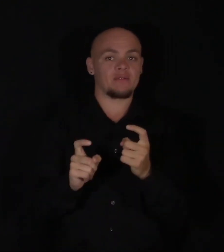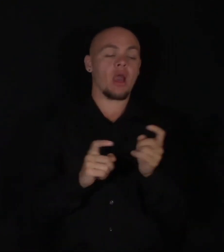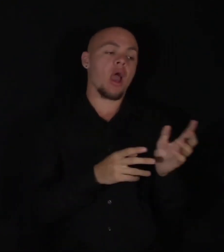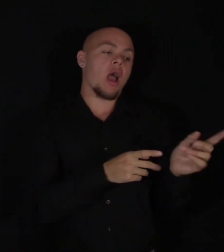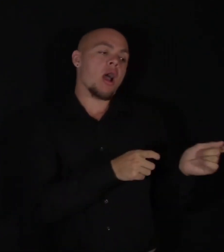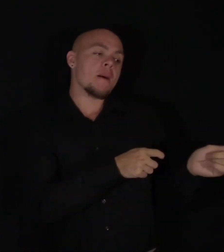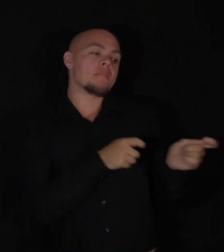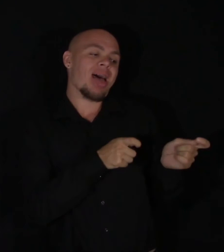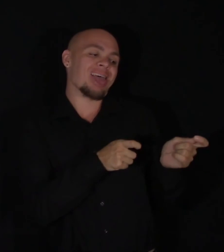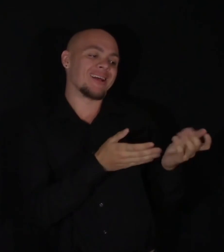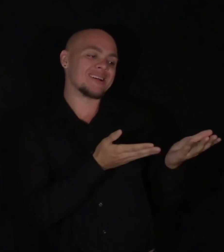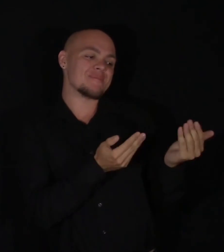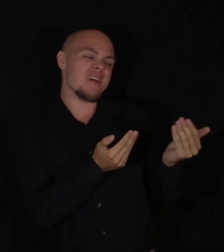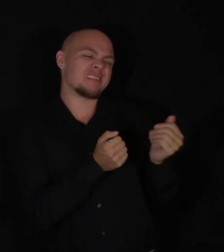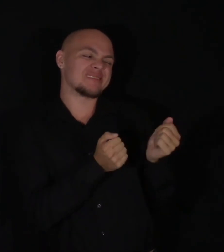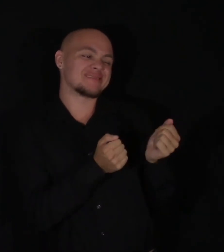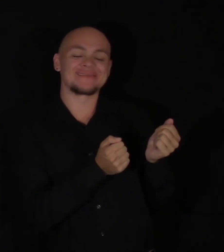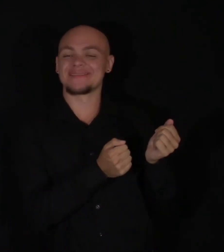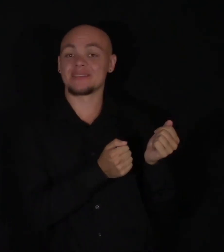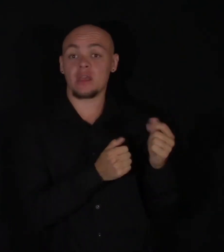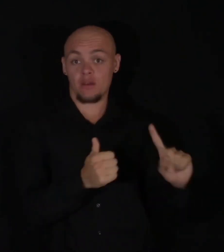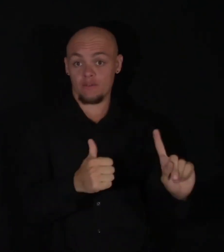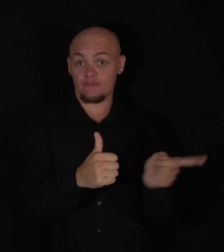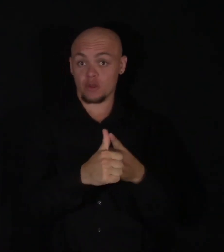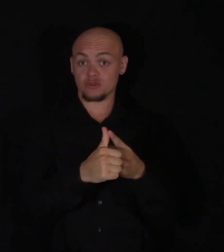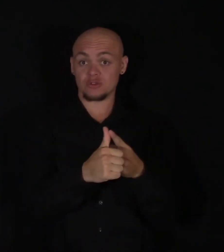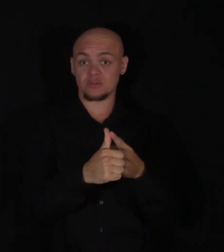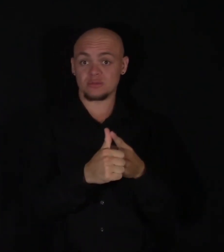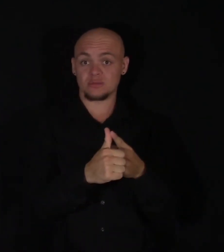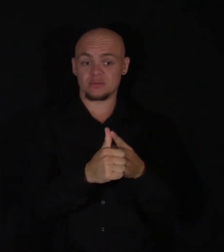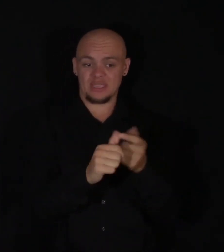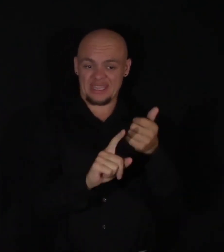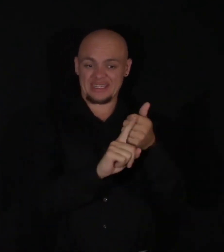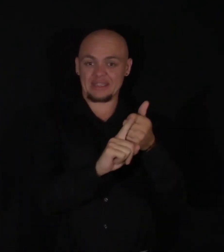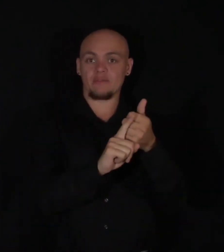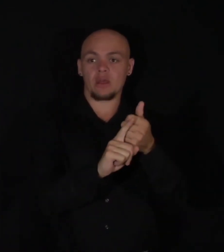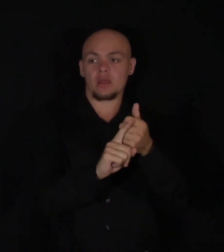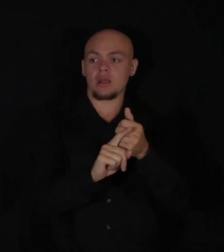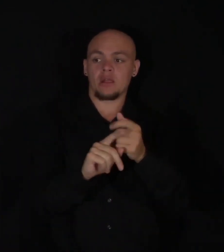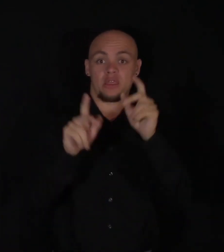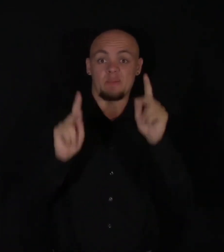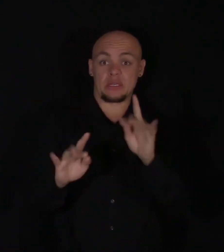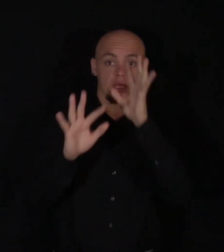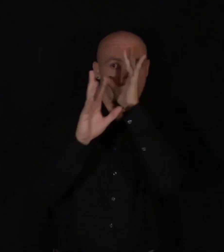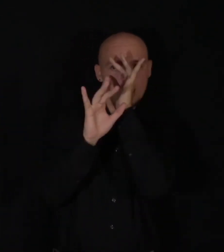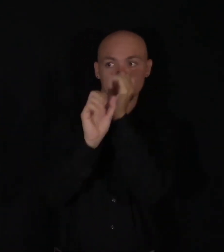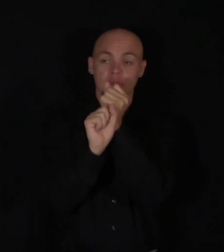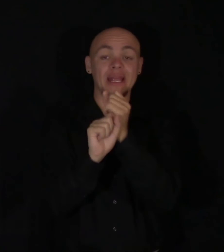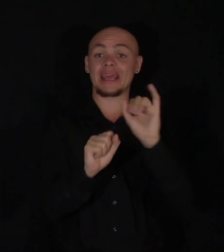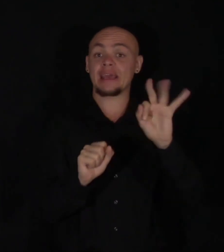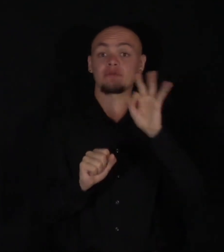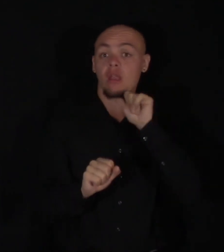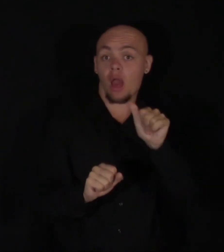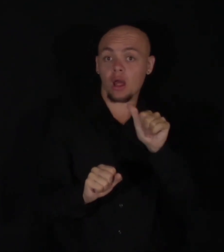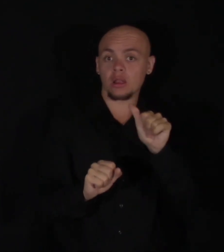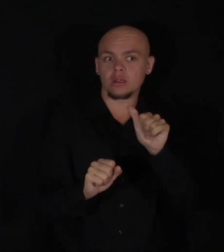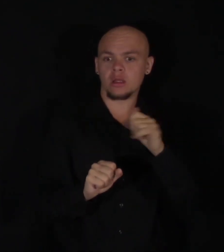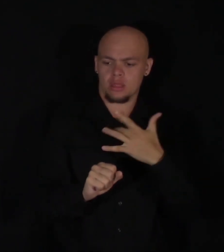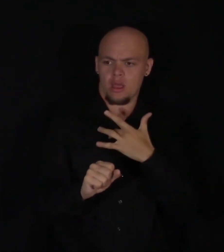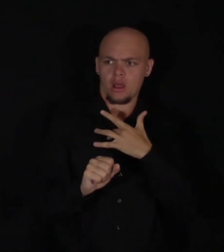out. But first, you have to connect and interact with the other person. If not, then how would you get to their